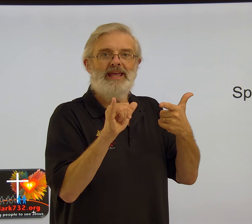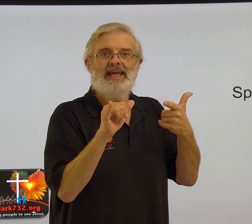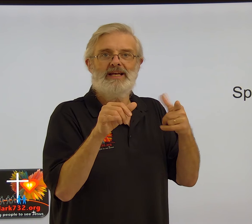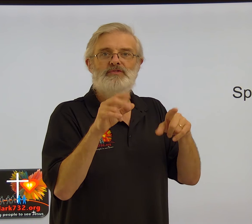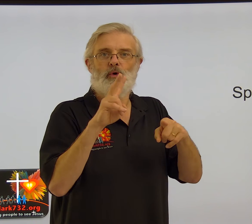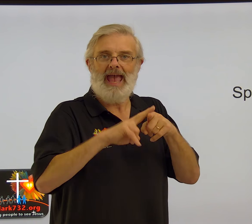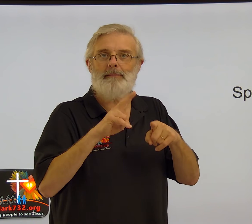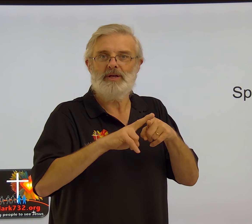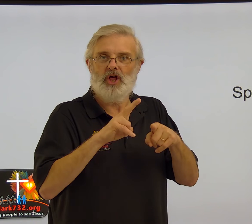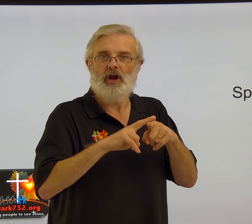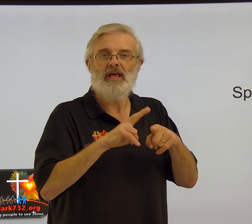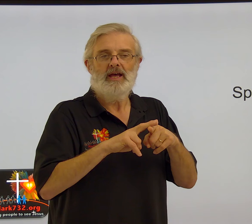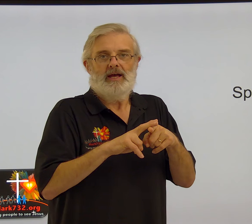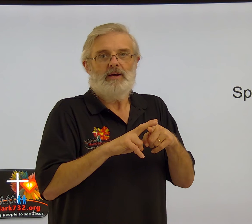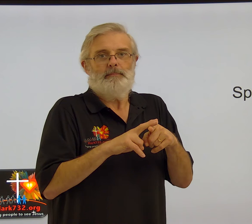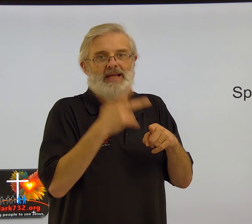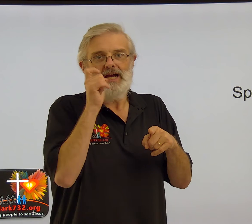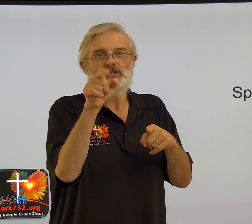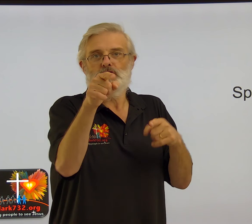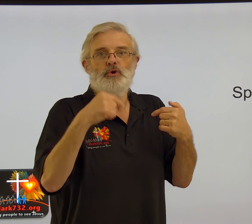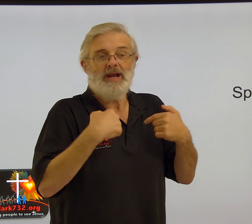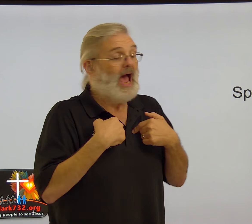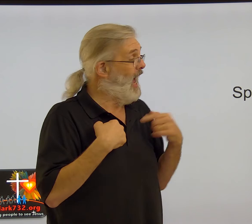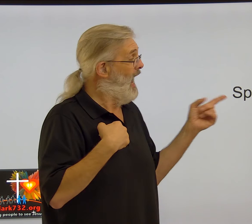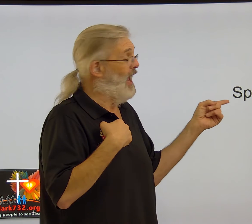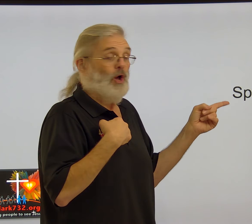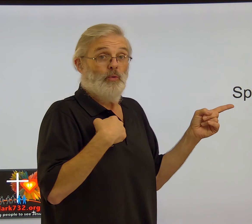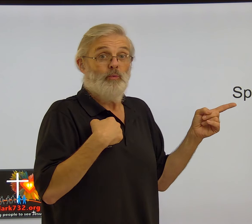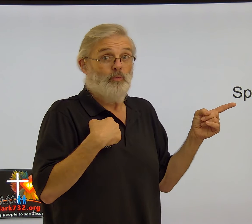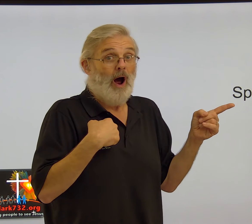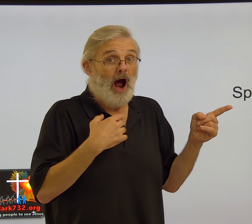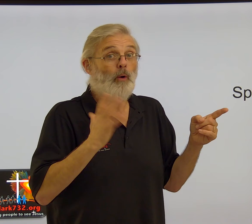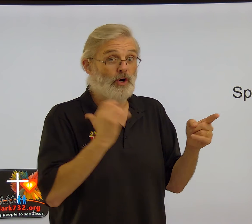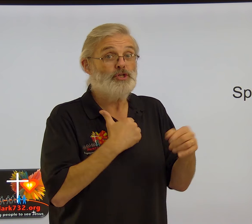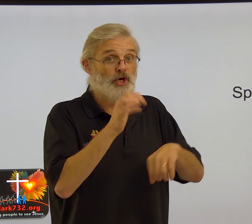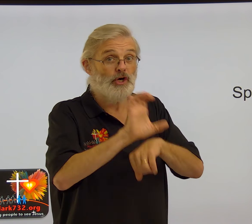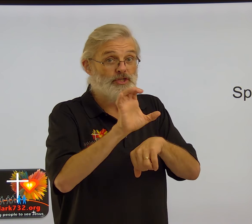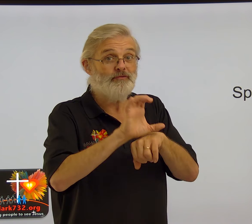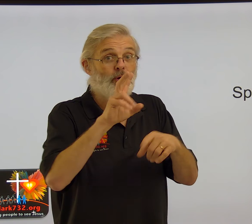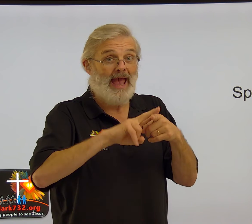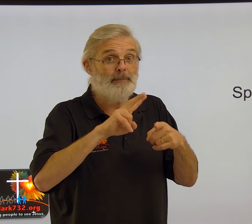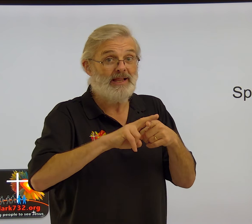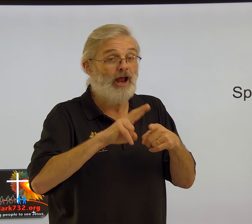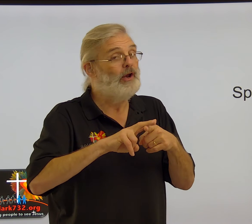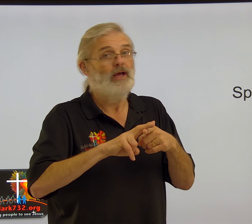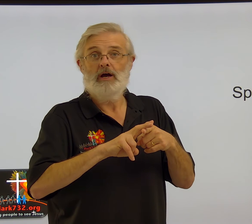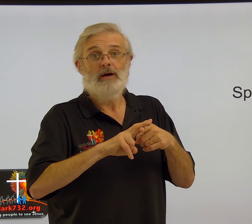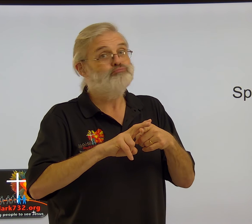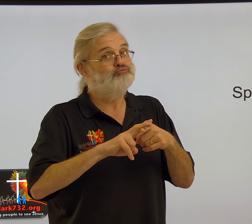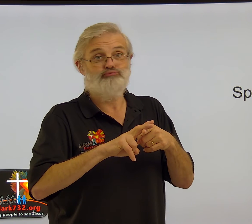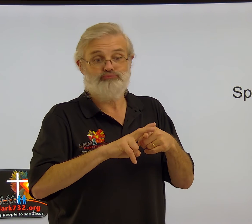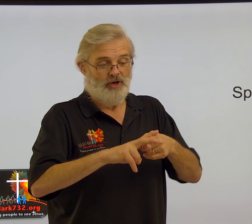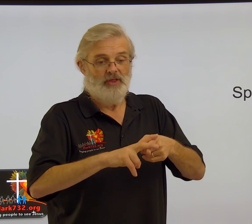is vocabulary. Because you and I, our church vocabulary, the word